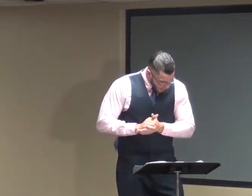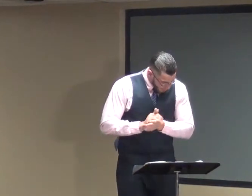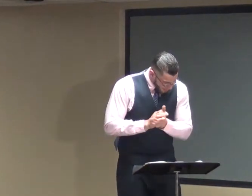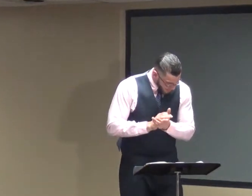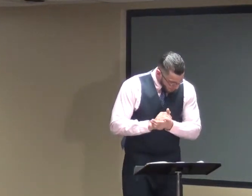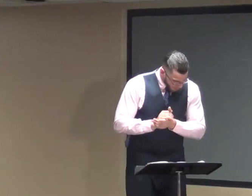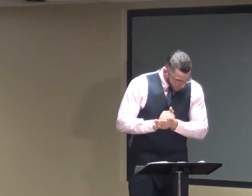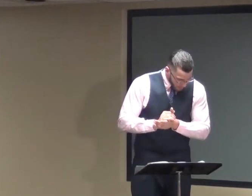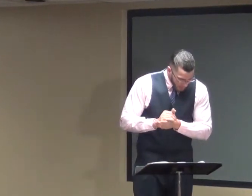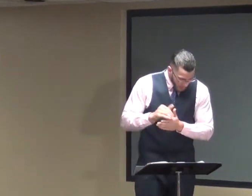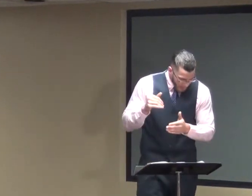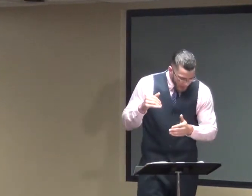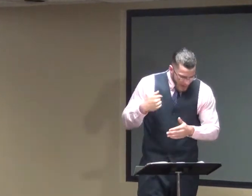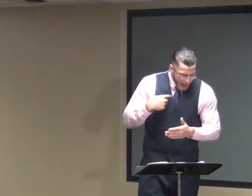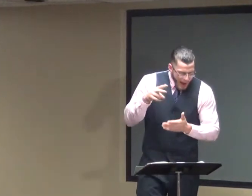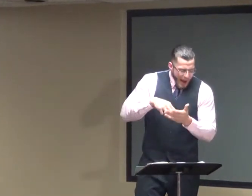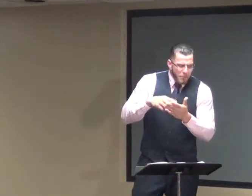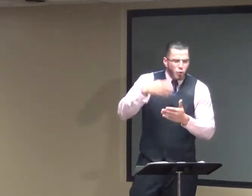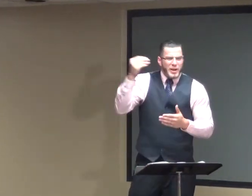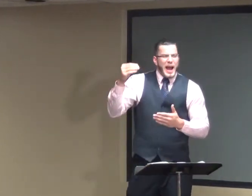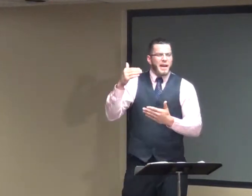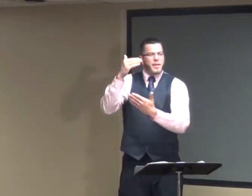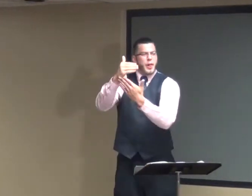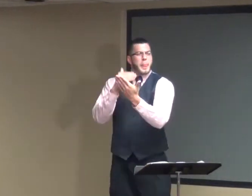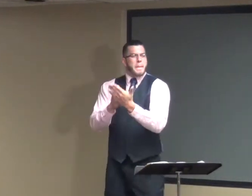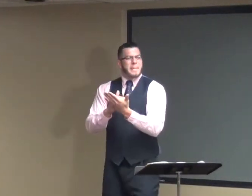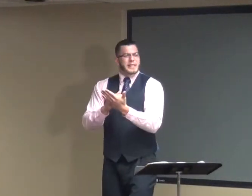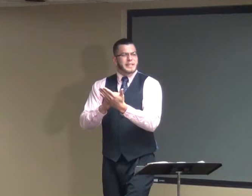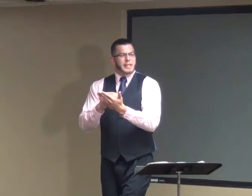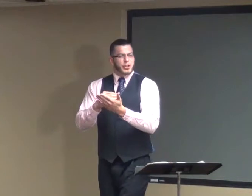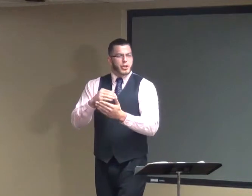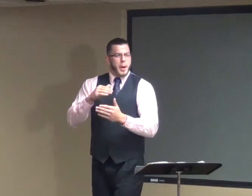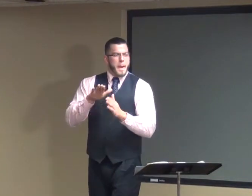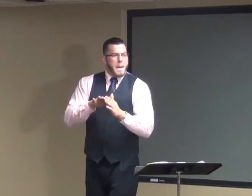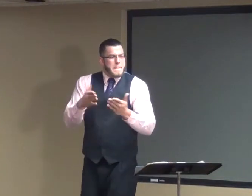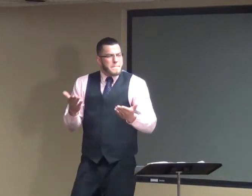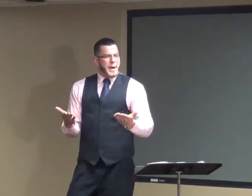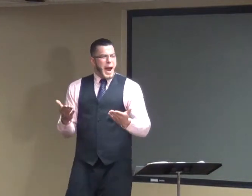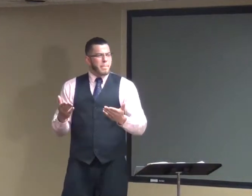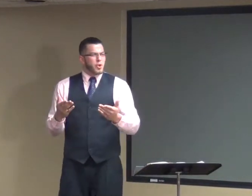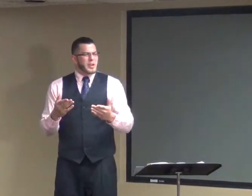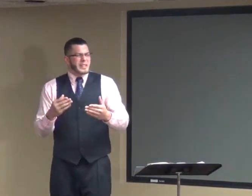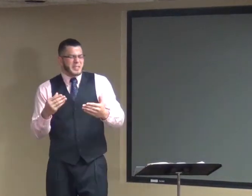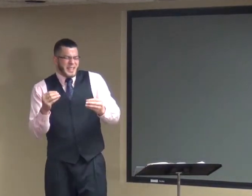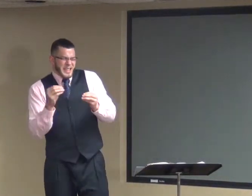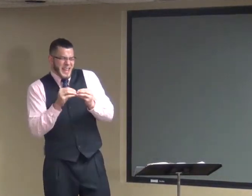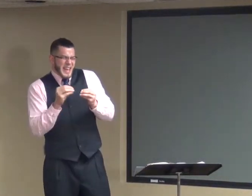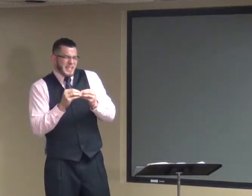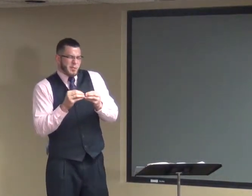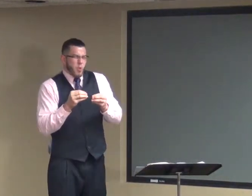scripture. I'm going to read out of the Message Bible. It's